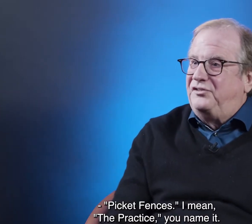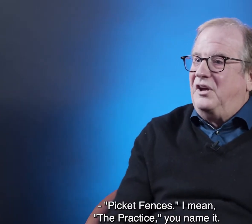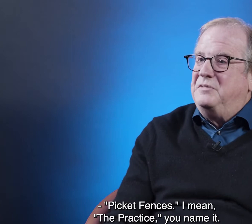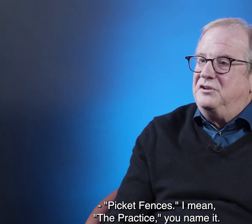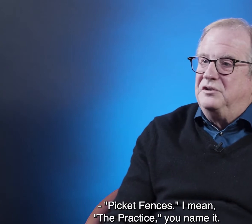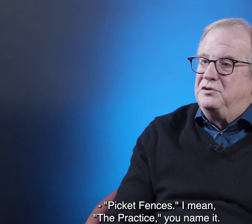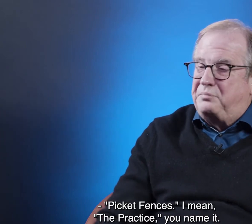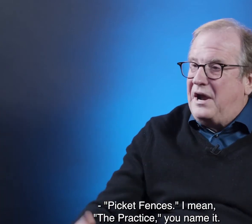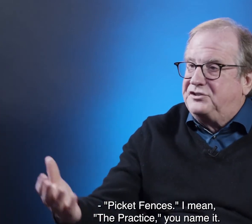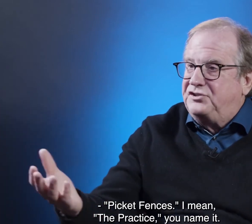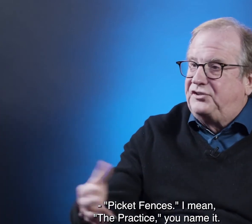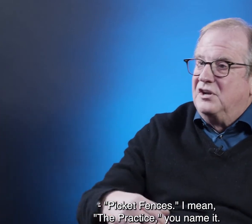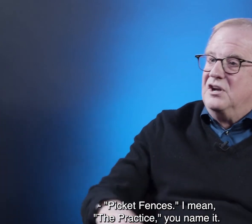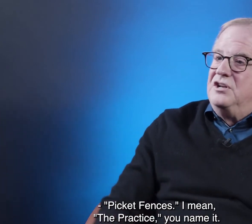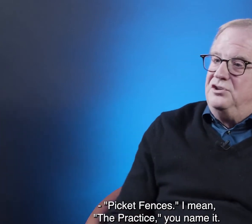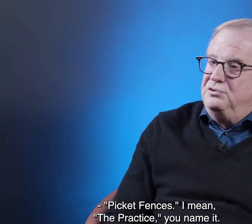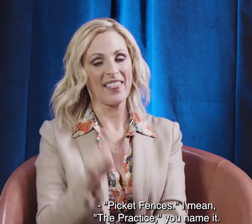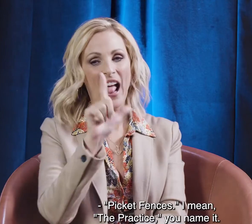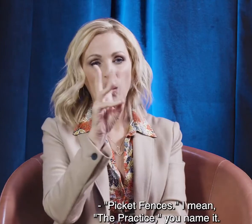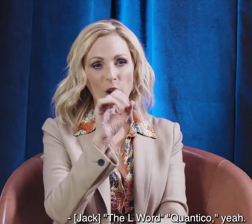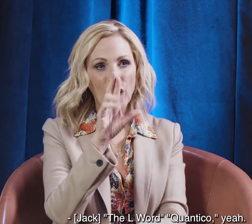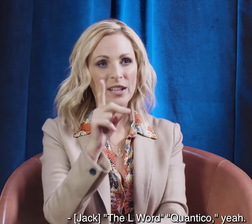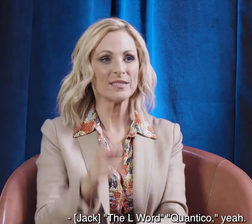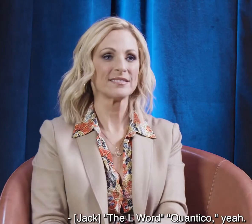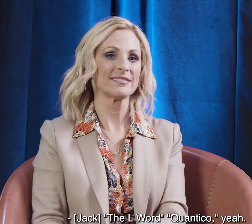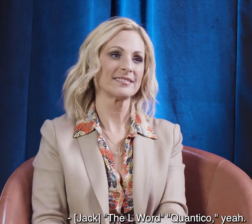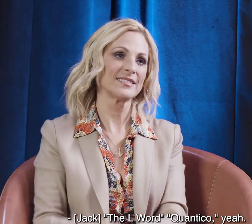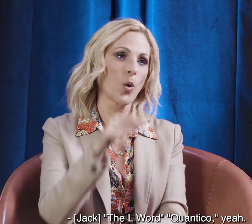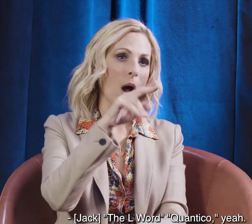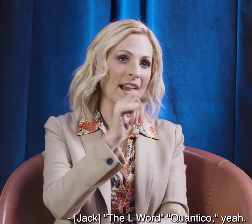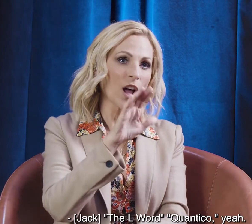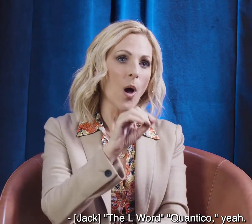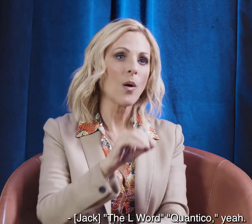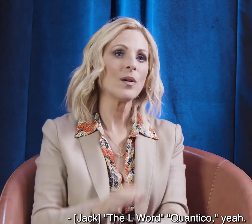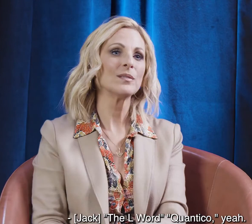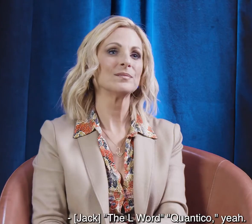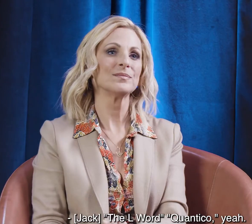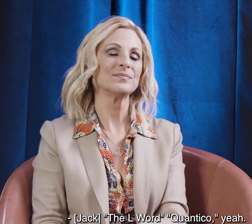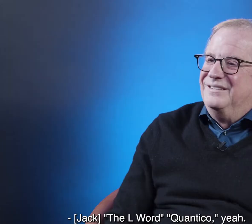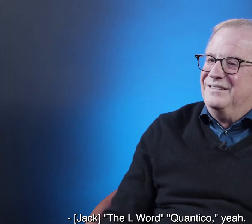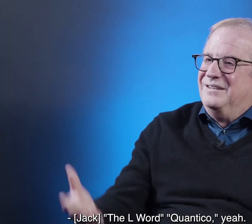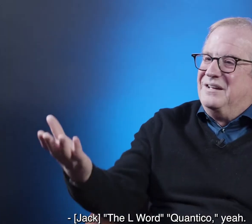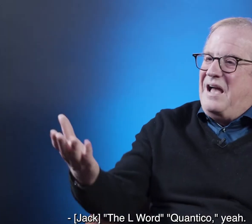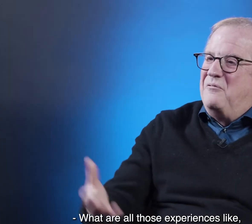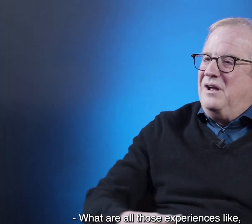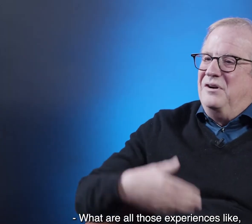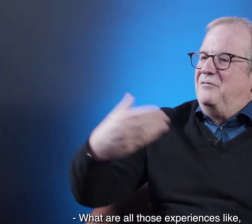I mean, the Practice. You name it. The L Word. Quantico, yeah. What